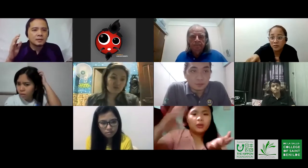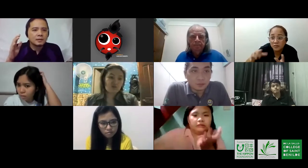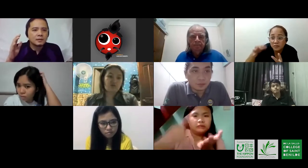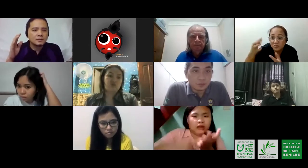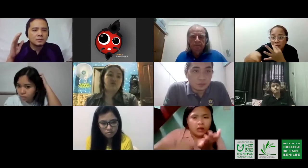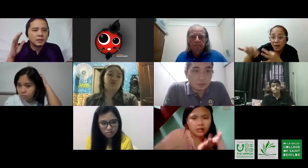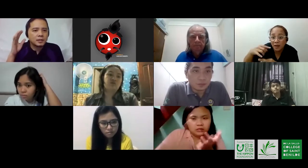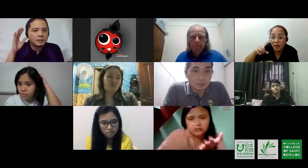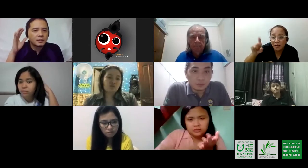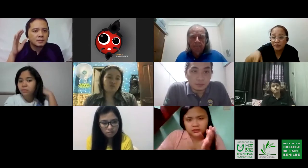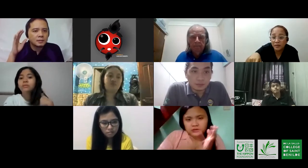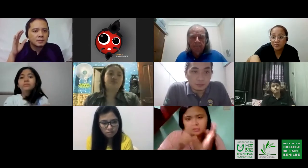Sorry.